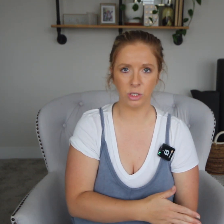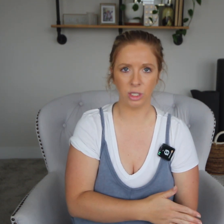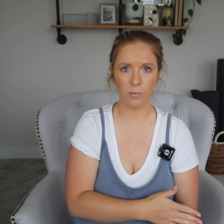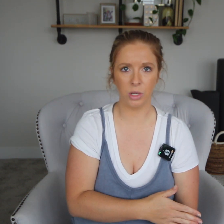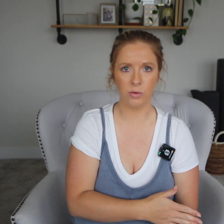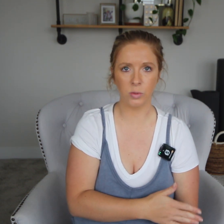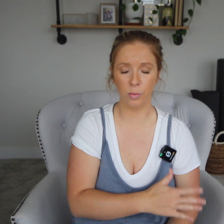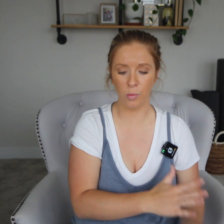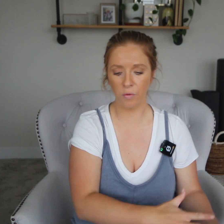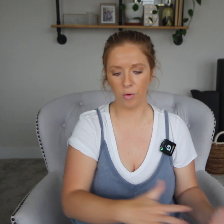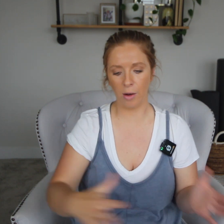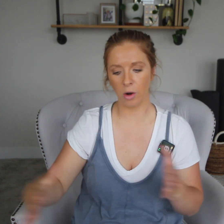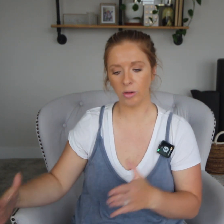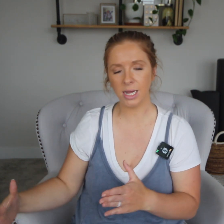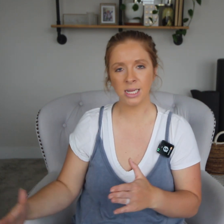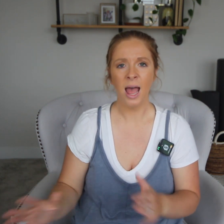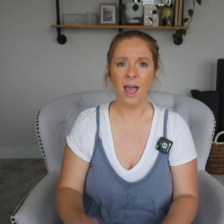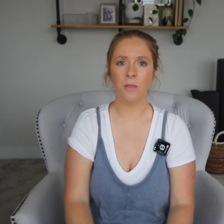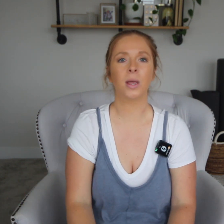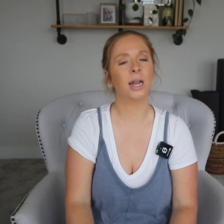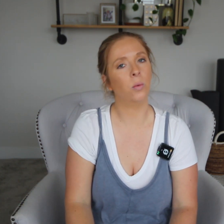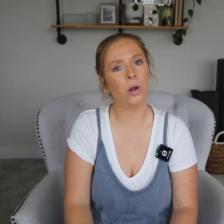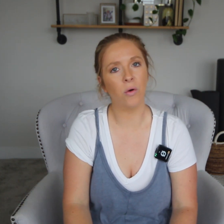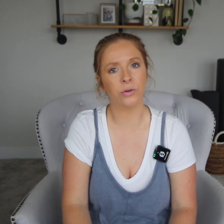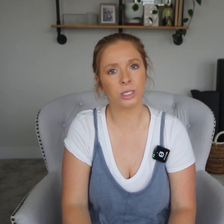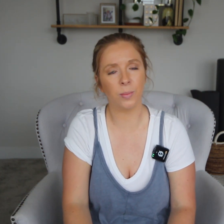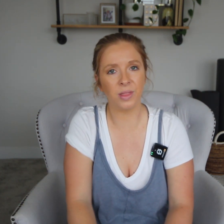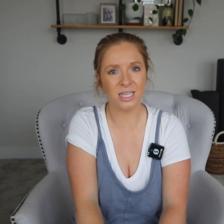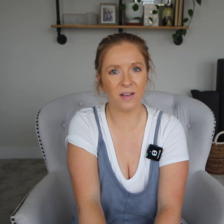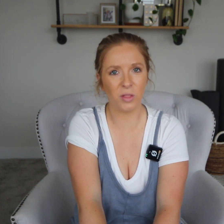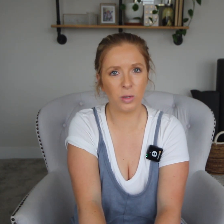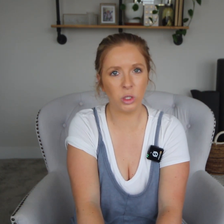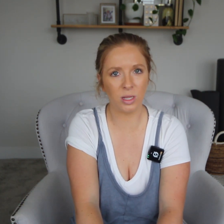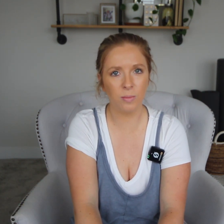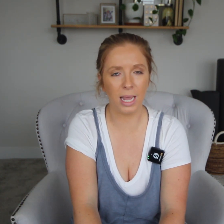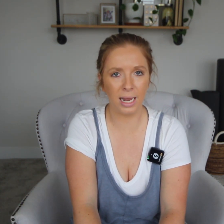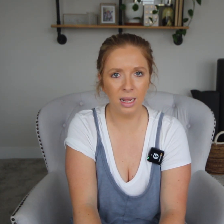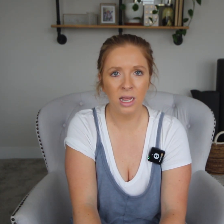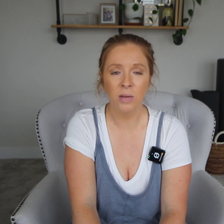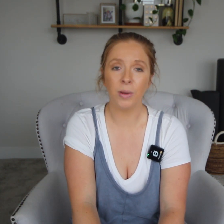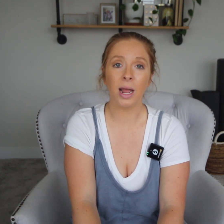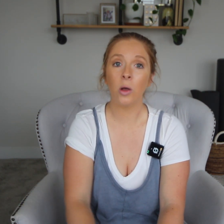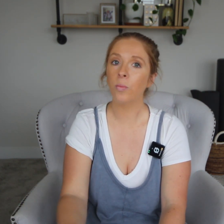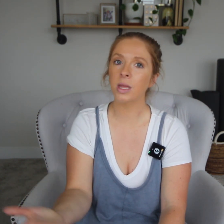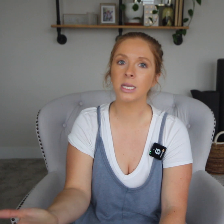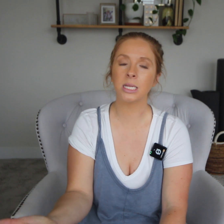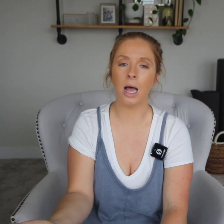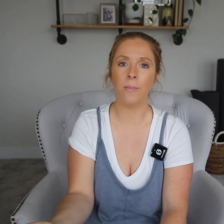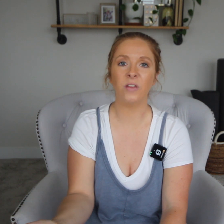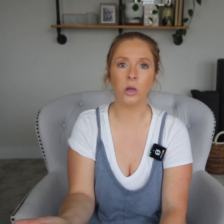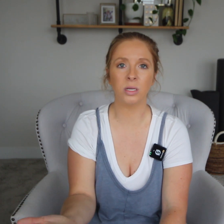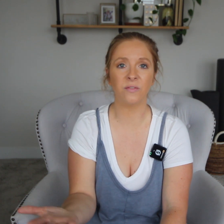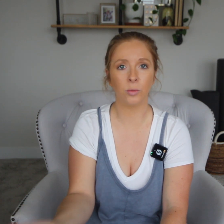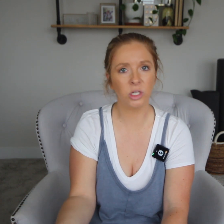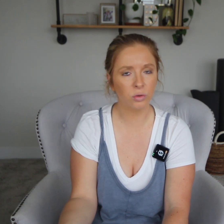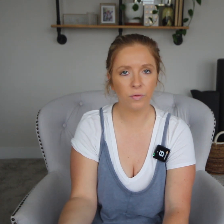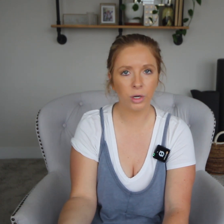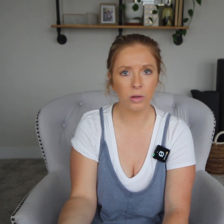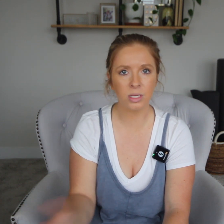that we use when we move throughout our class, and then we kind of went over some of the stuff that we do at the beginning. But I hope this video was informational for you, something